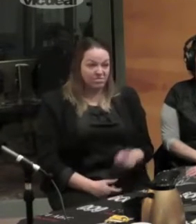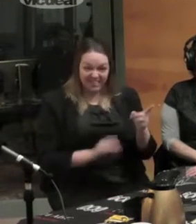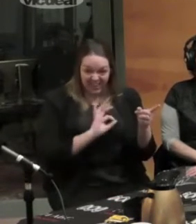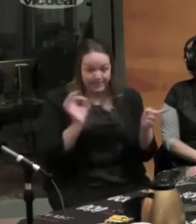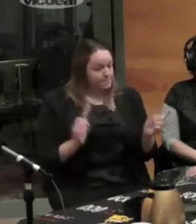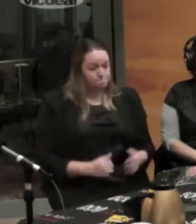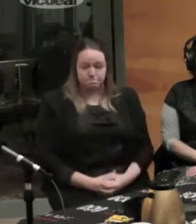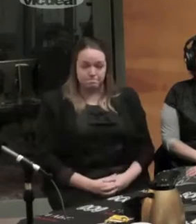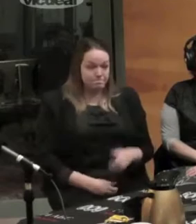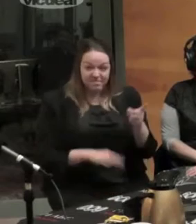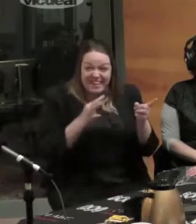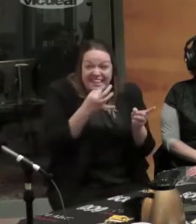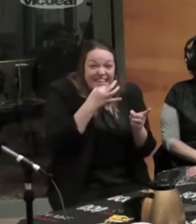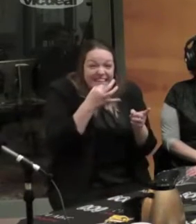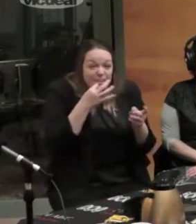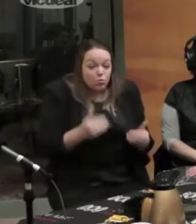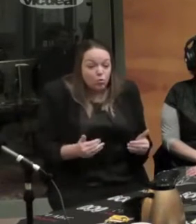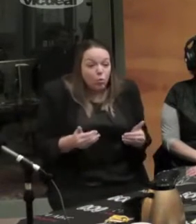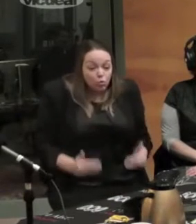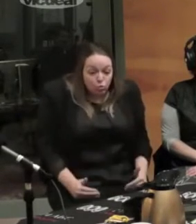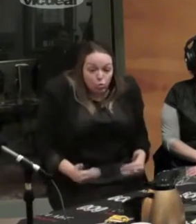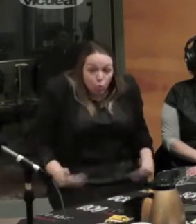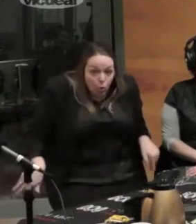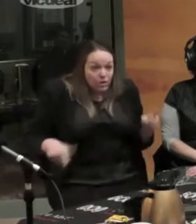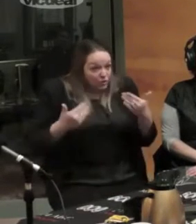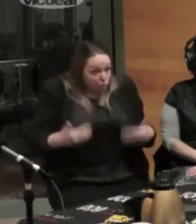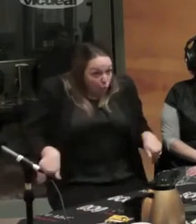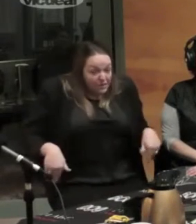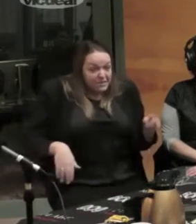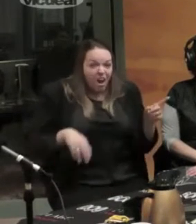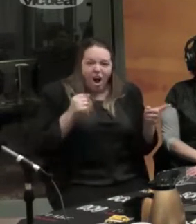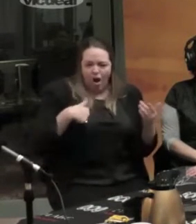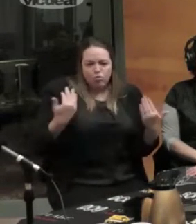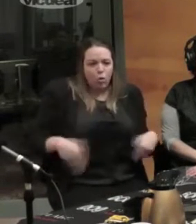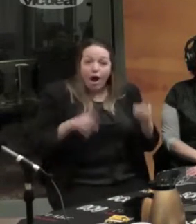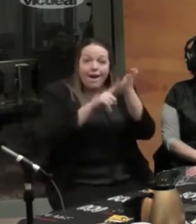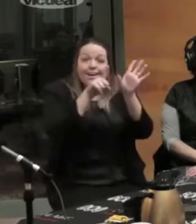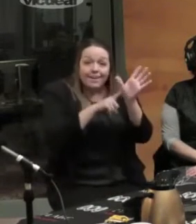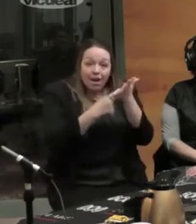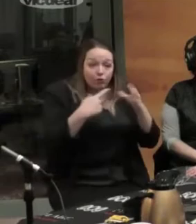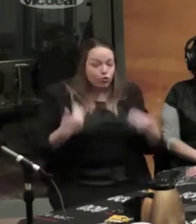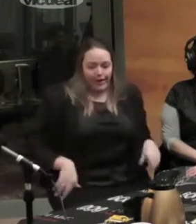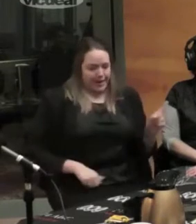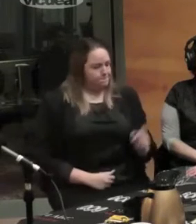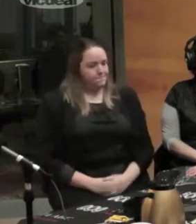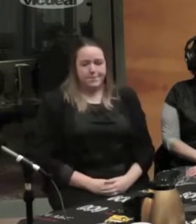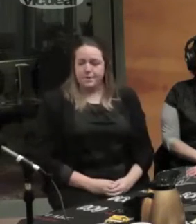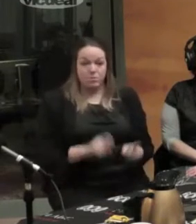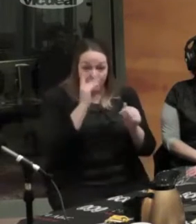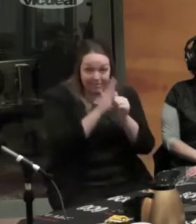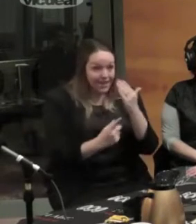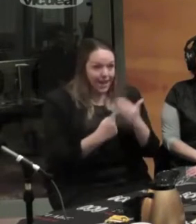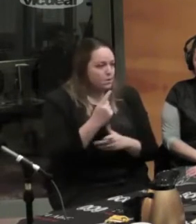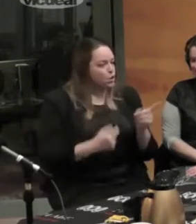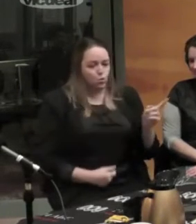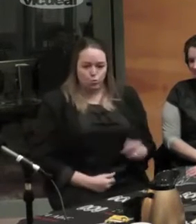Nothing? No. Not even a little short here and there? Shorts. I can wear shorts. Can do that. No, the lycra shorts. No, it's not going to happen. Your